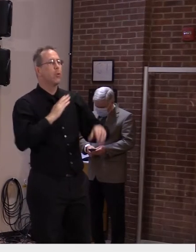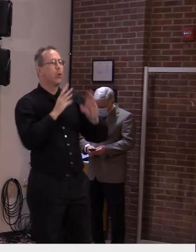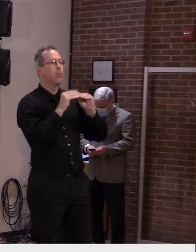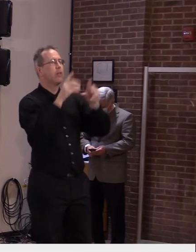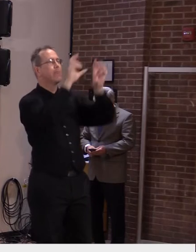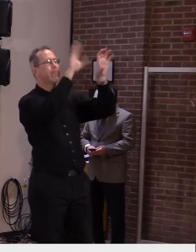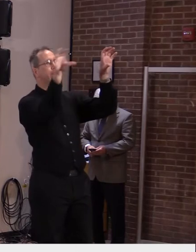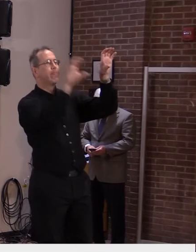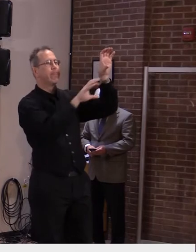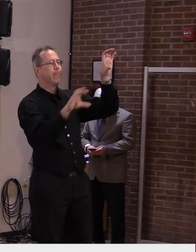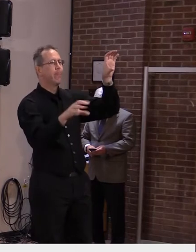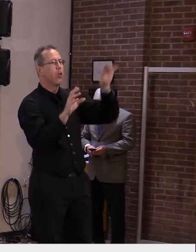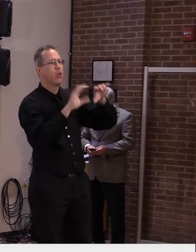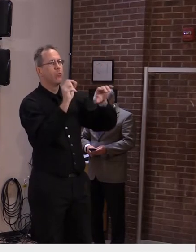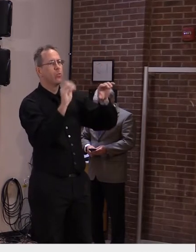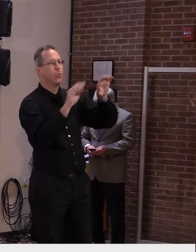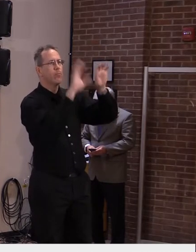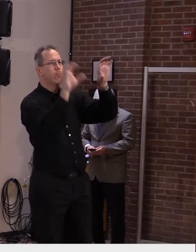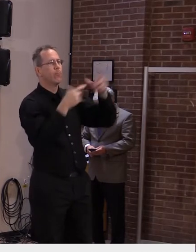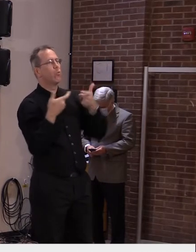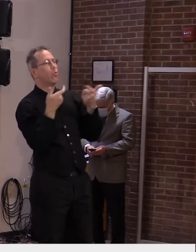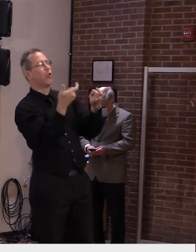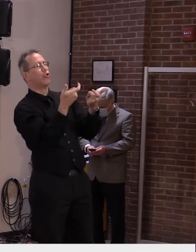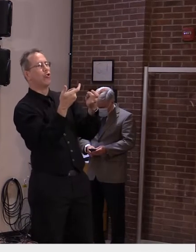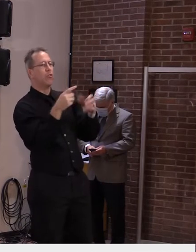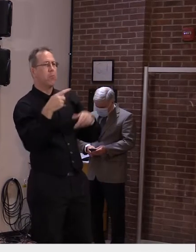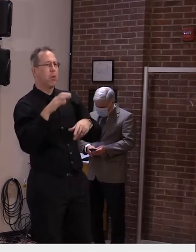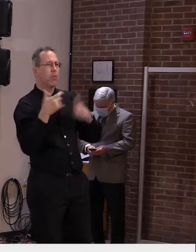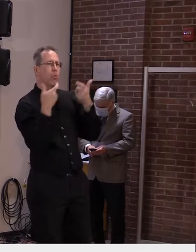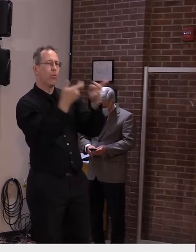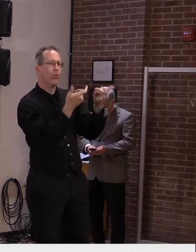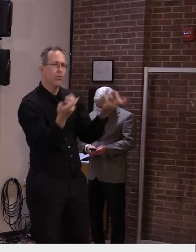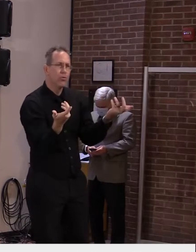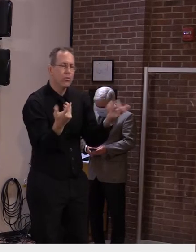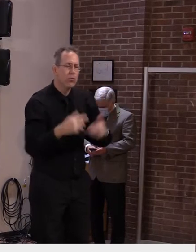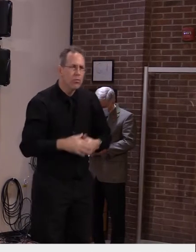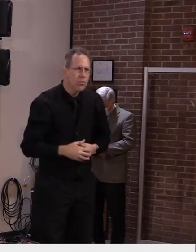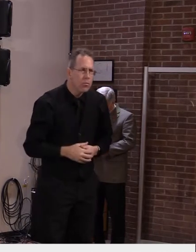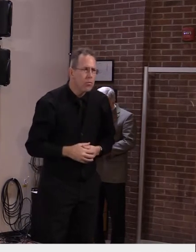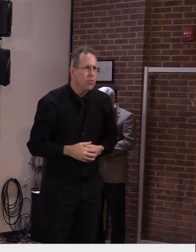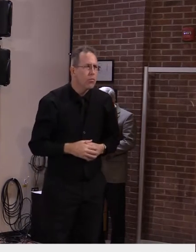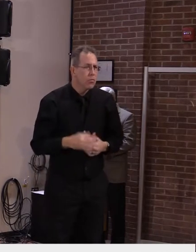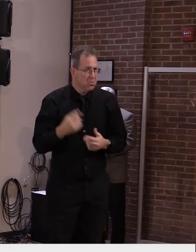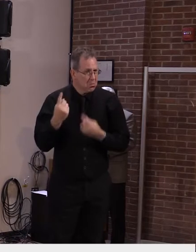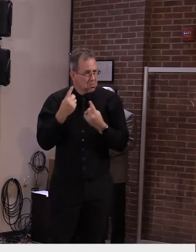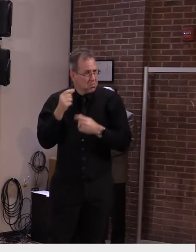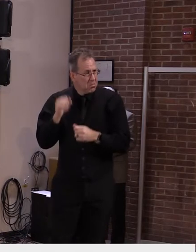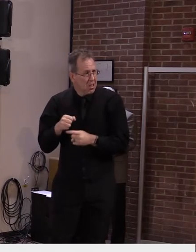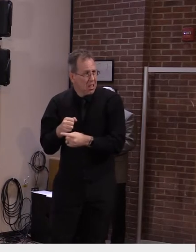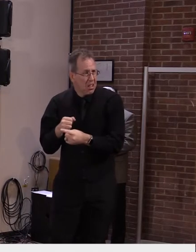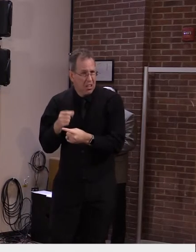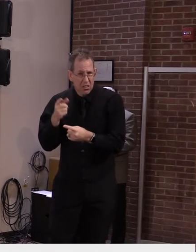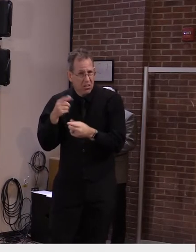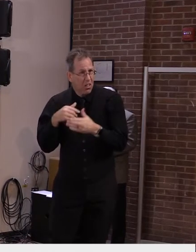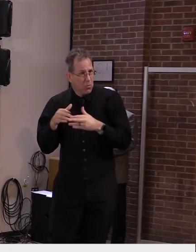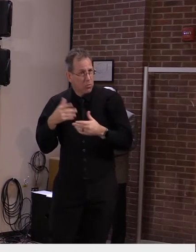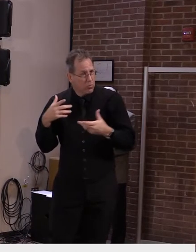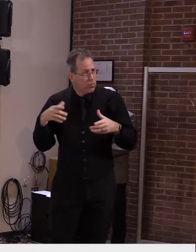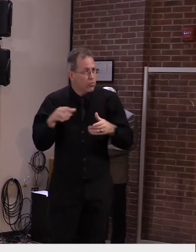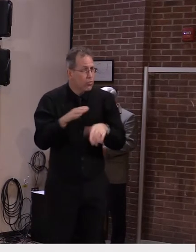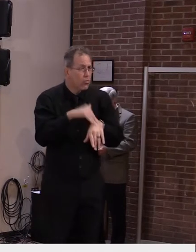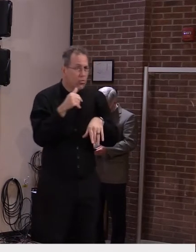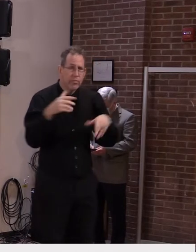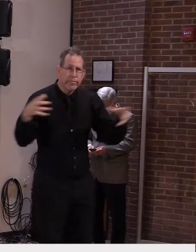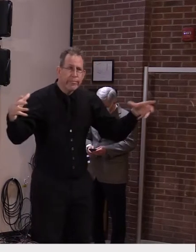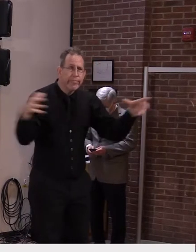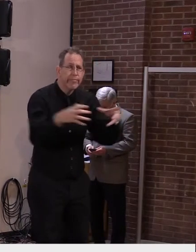level that you can do to relax some of those rules, still have public meetings, still have,